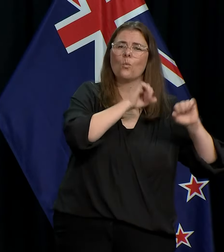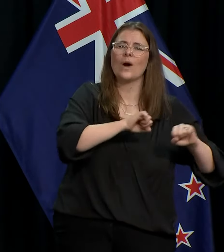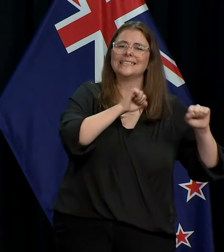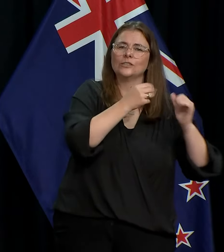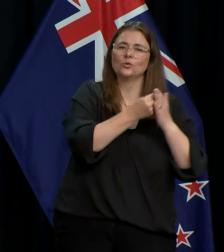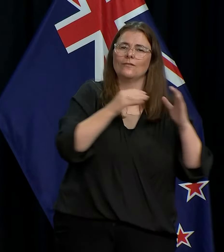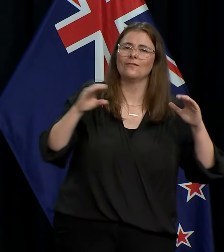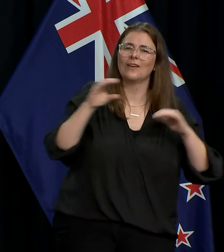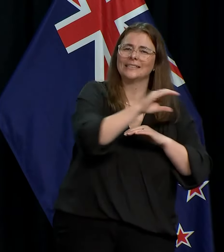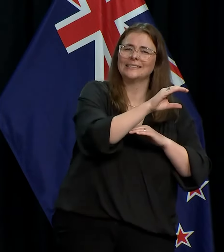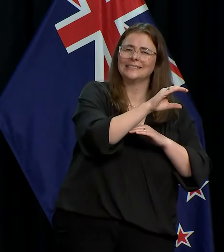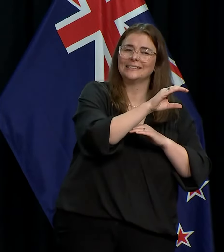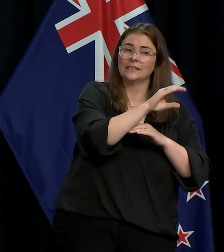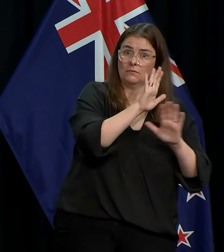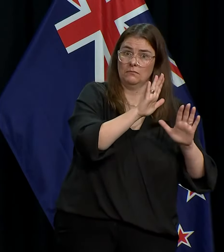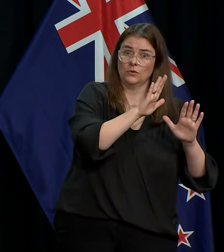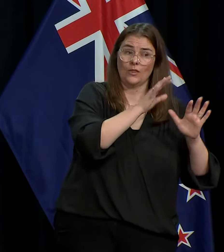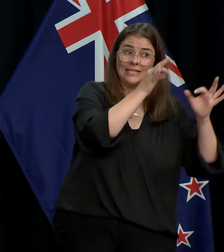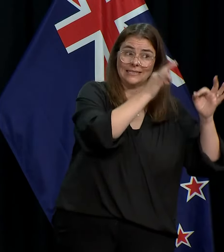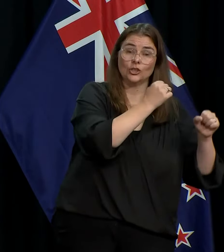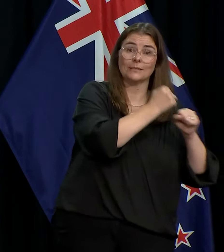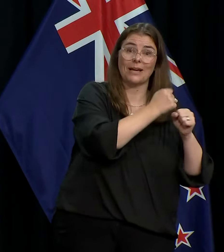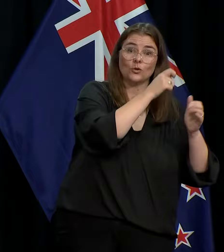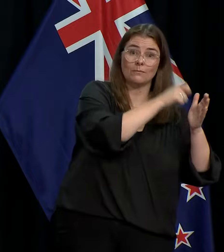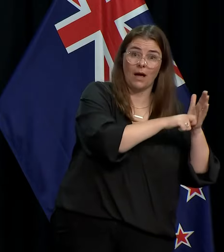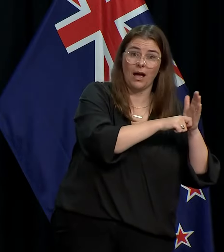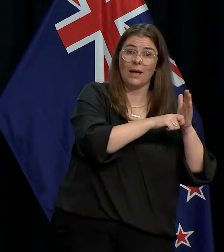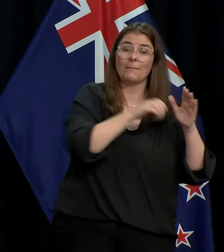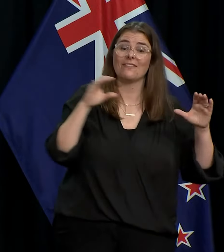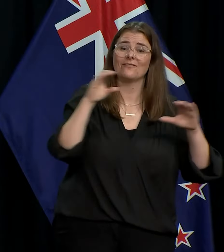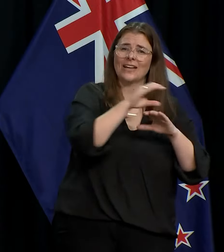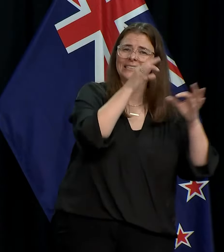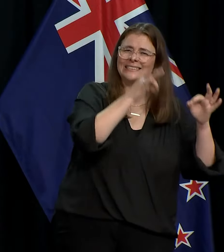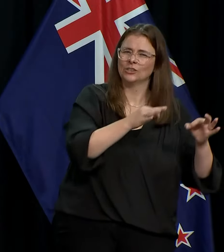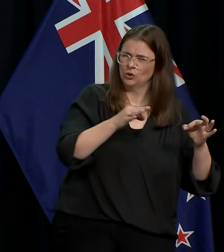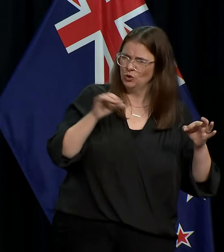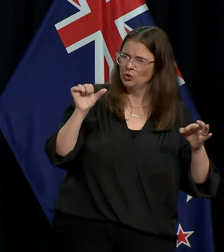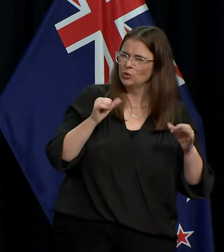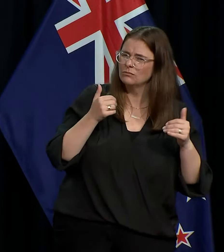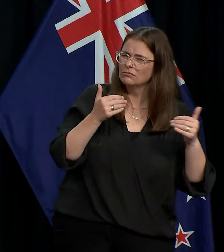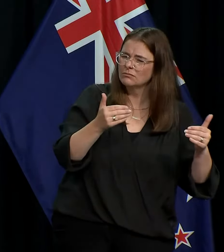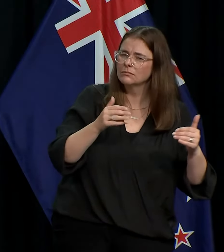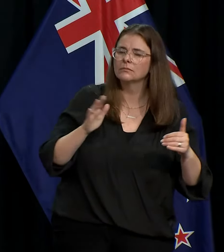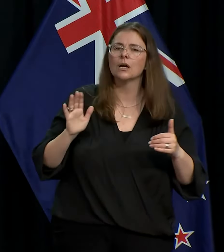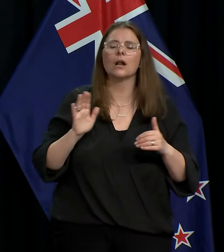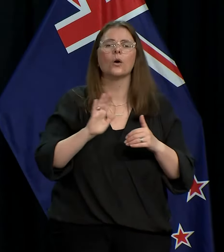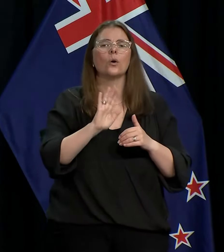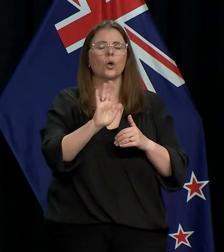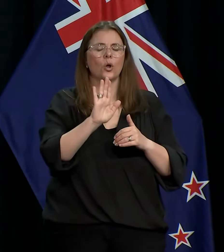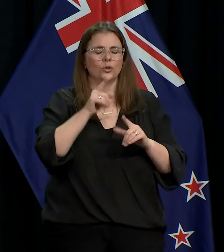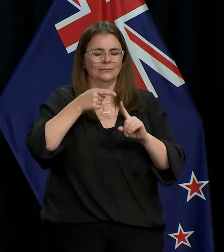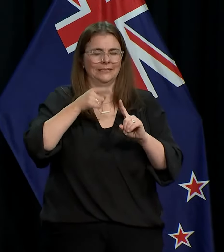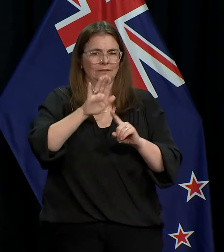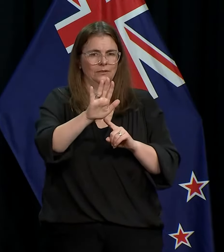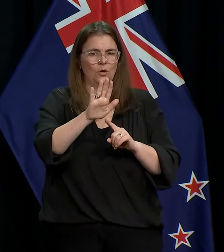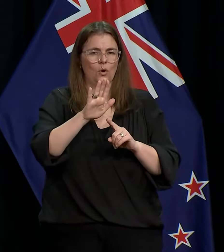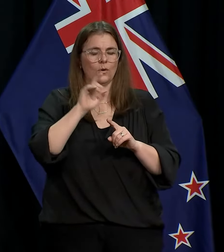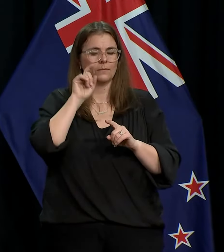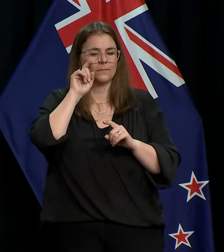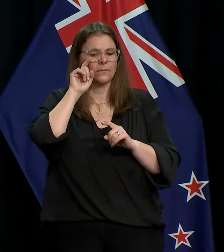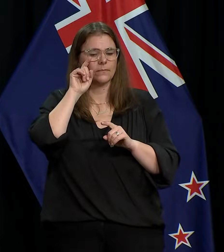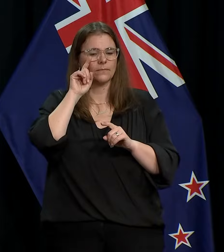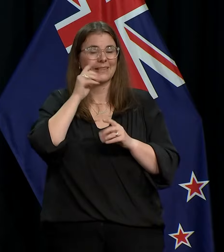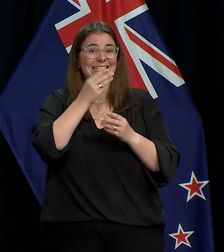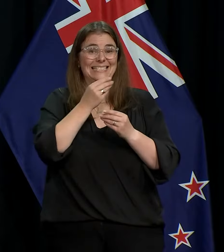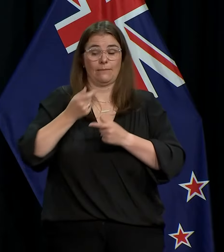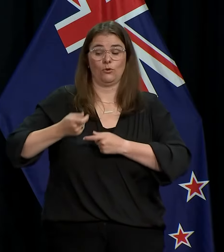then doesn't the decision lie with government to give them... Sorry, just to be specific, my implication, what I was implying there from some of what's been